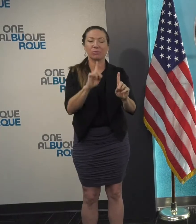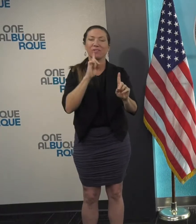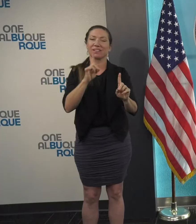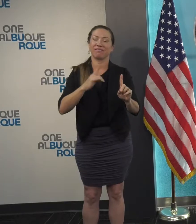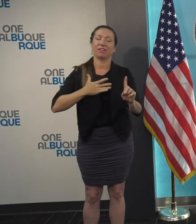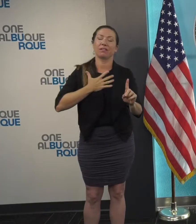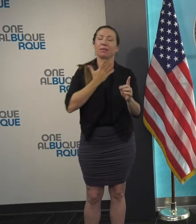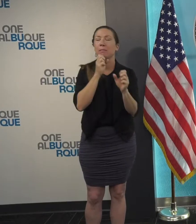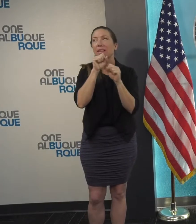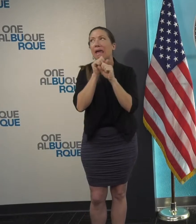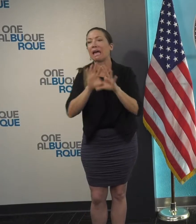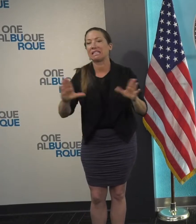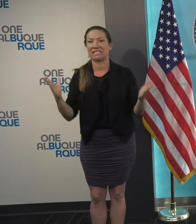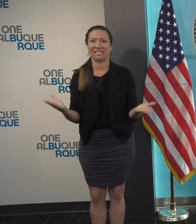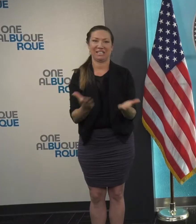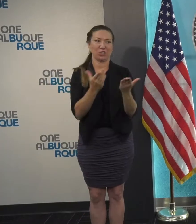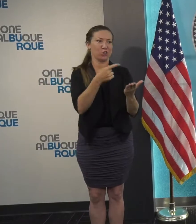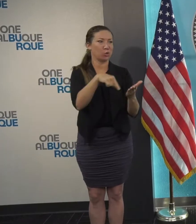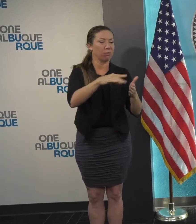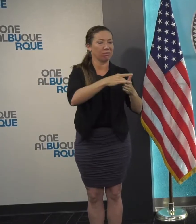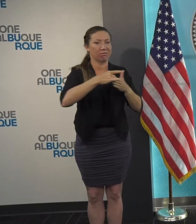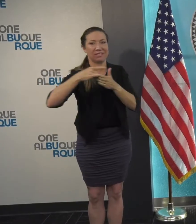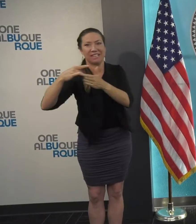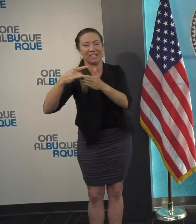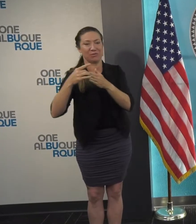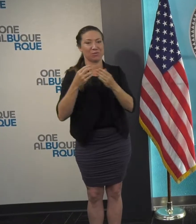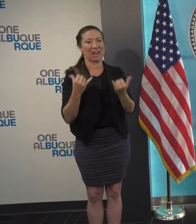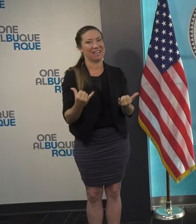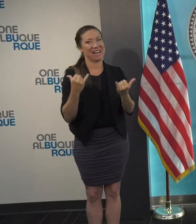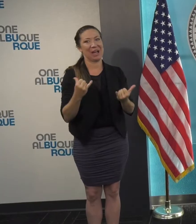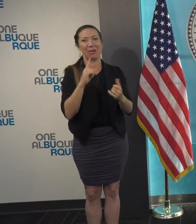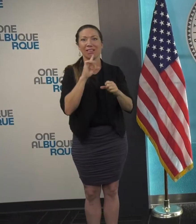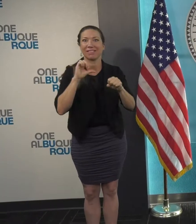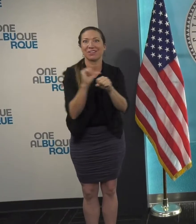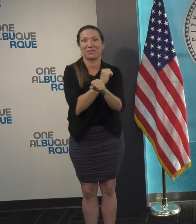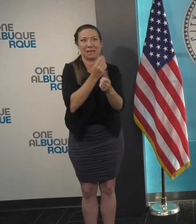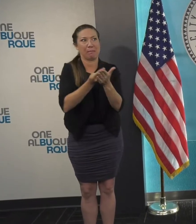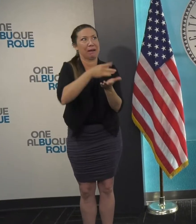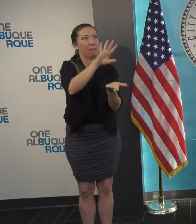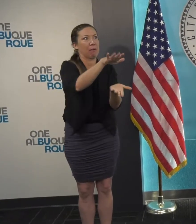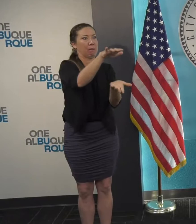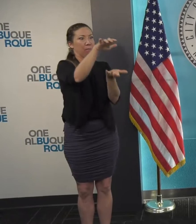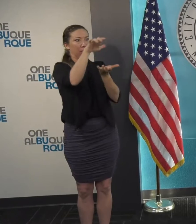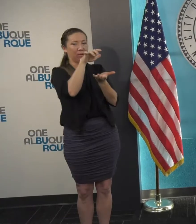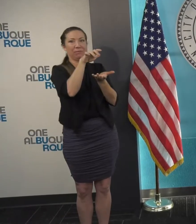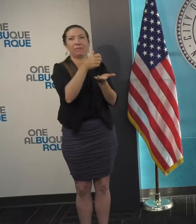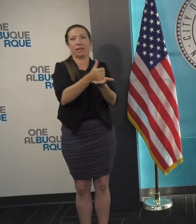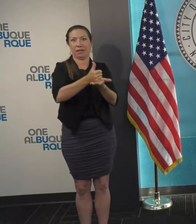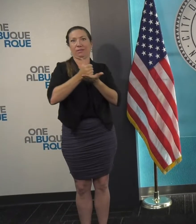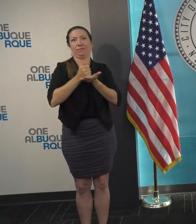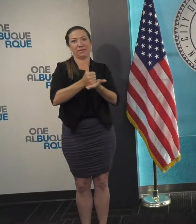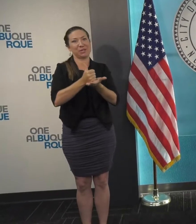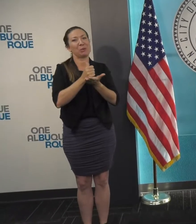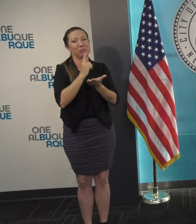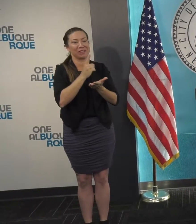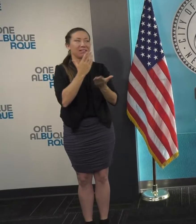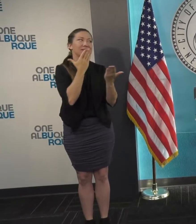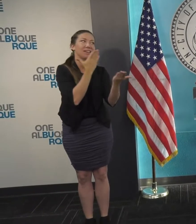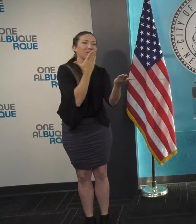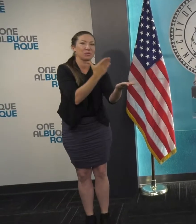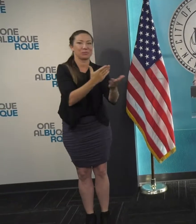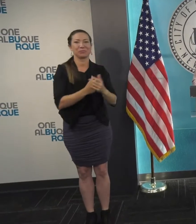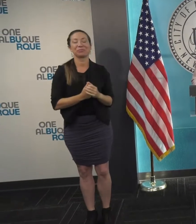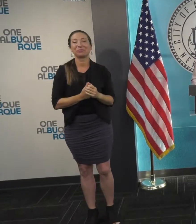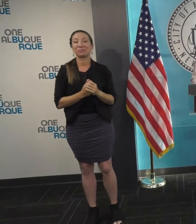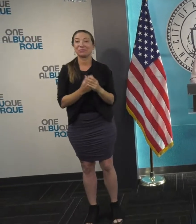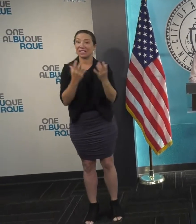and it's literally paying off right now as well. So we really appreciate that. So we are going